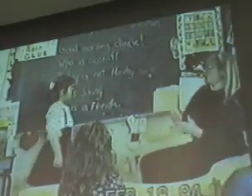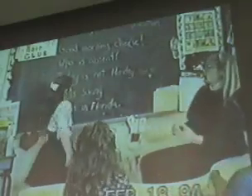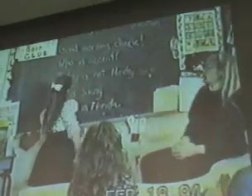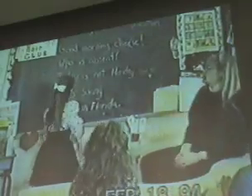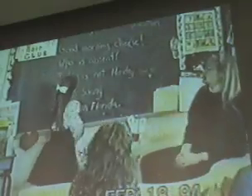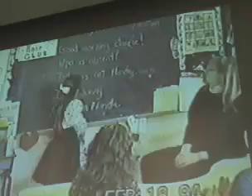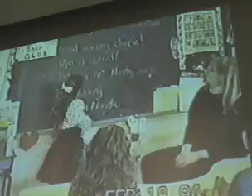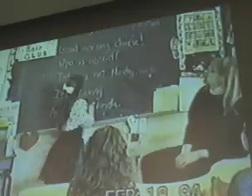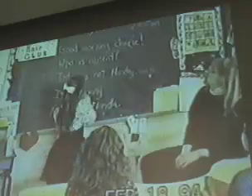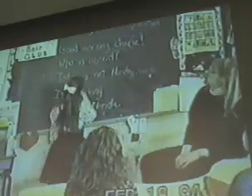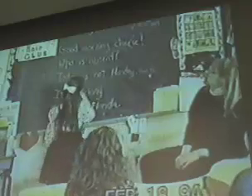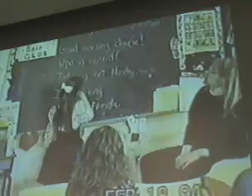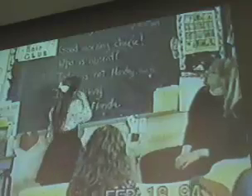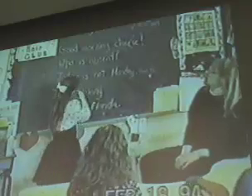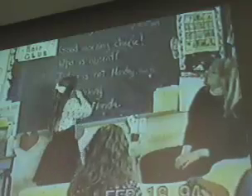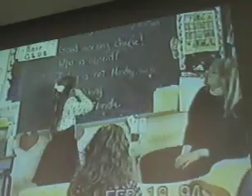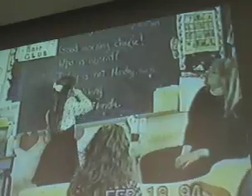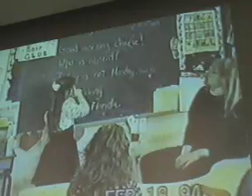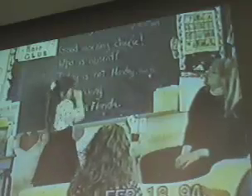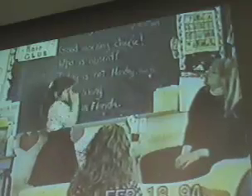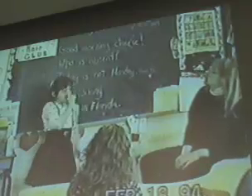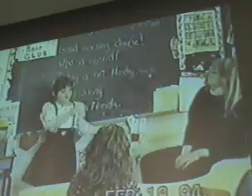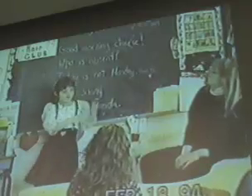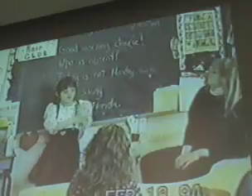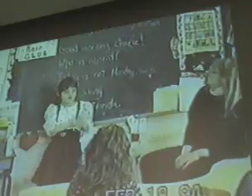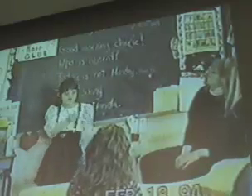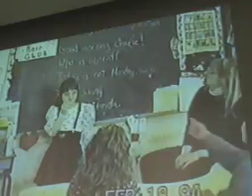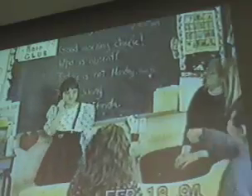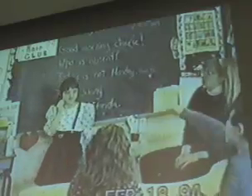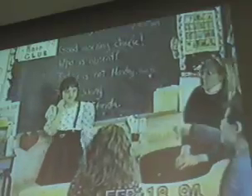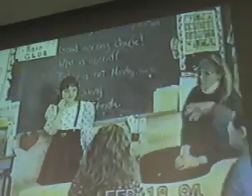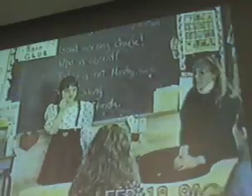minute. Do it again because I sort of missed it. Who's absent? Go,